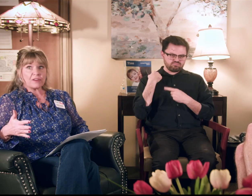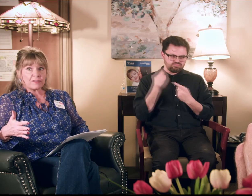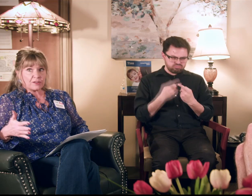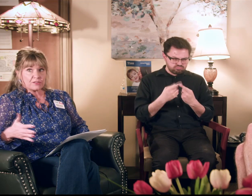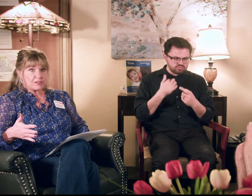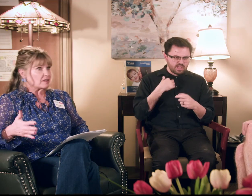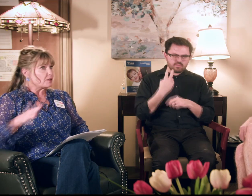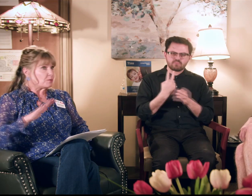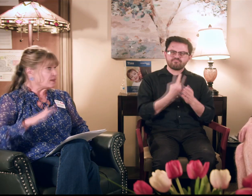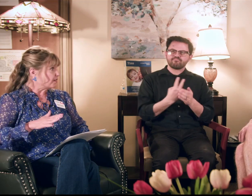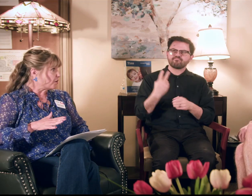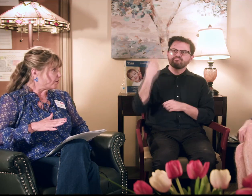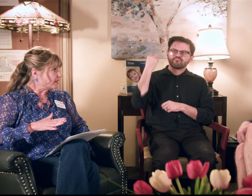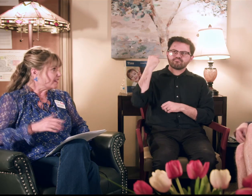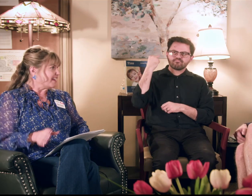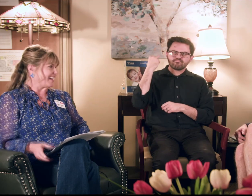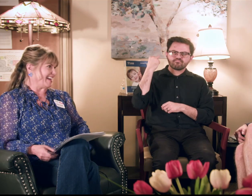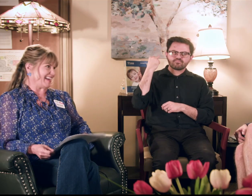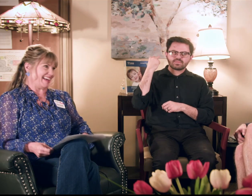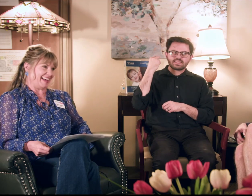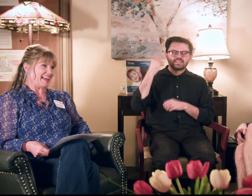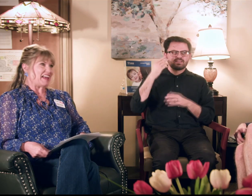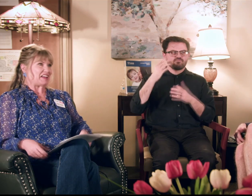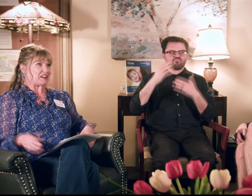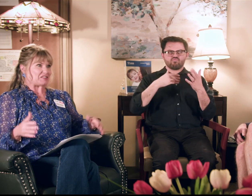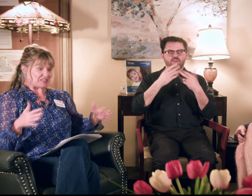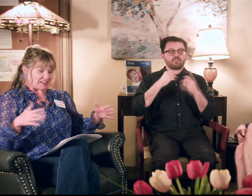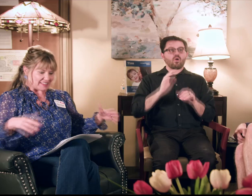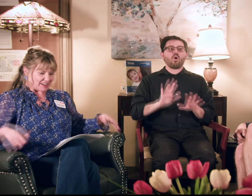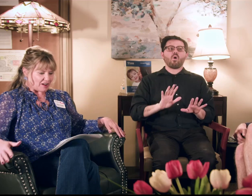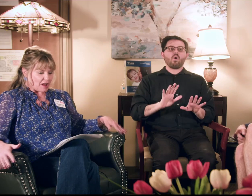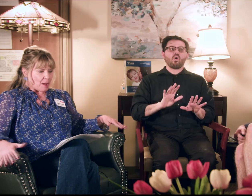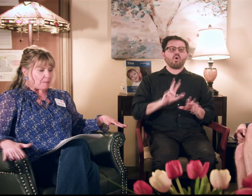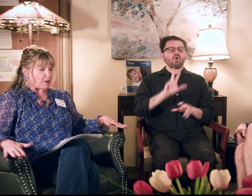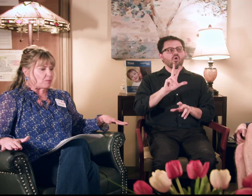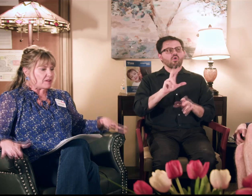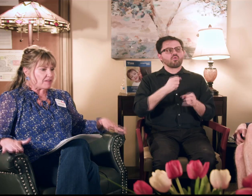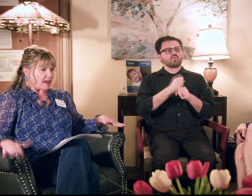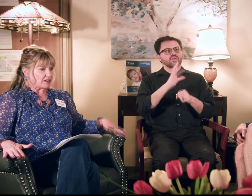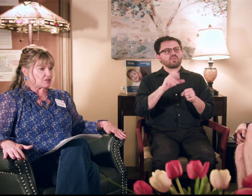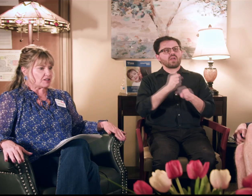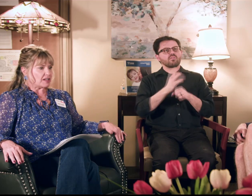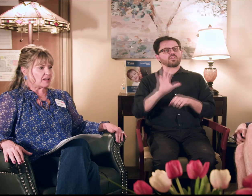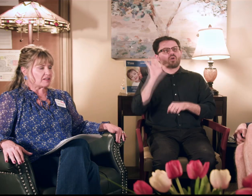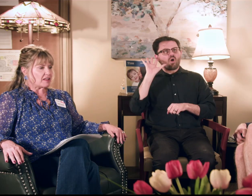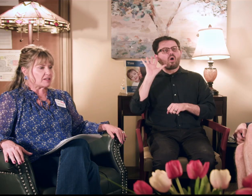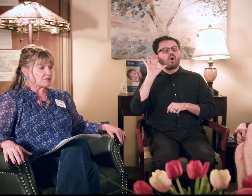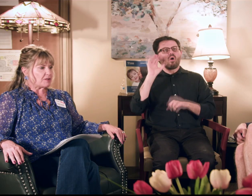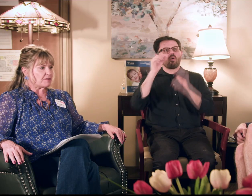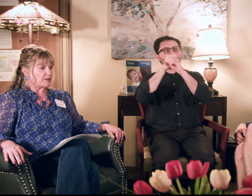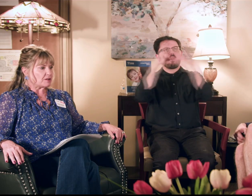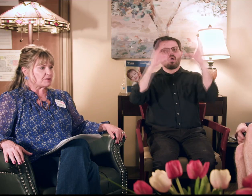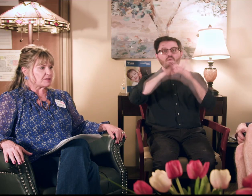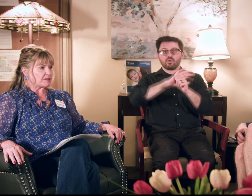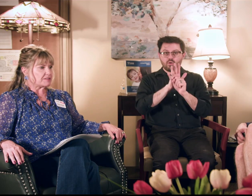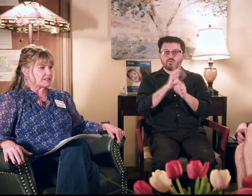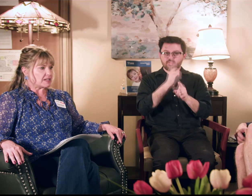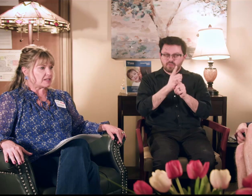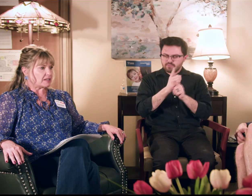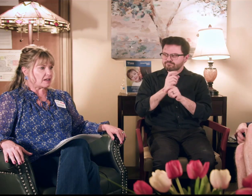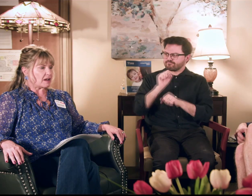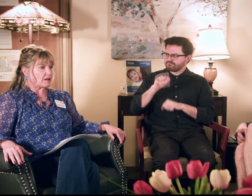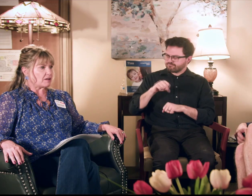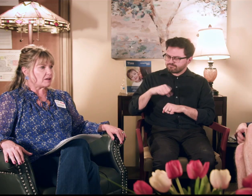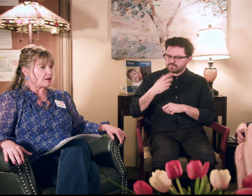we say 3 to 5 years, we think of COVID. Sure. It intersects there. But we've actually, in the last 5 years,